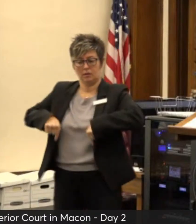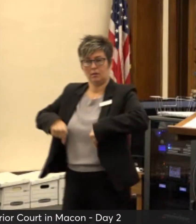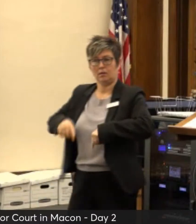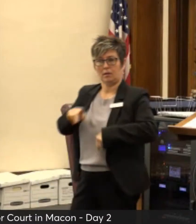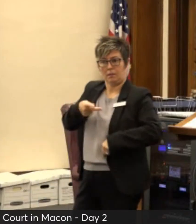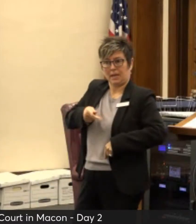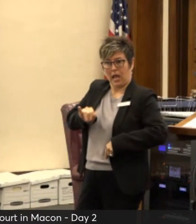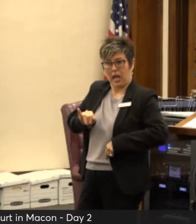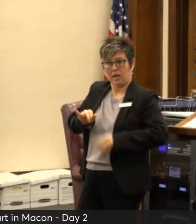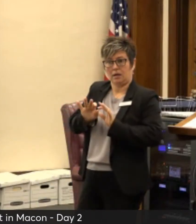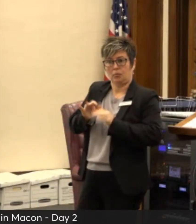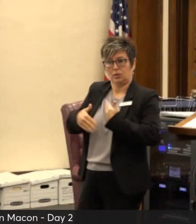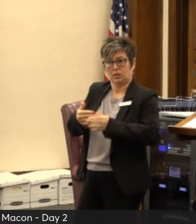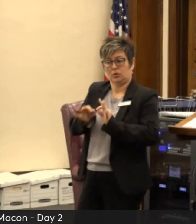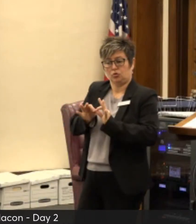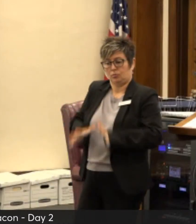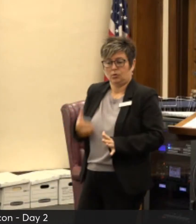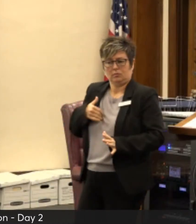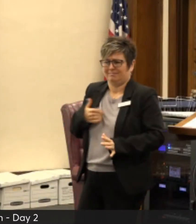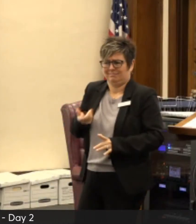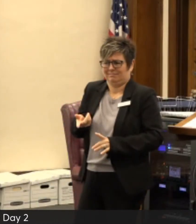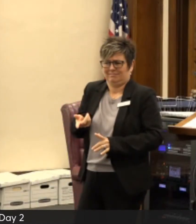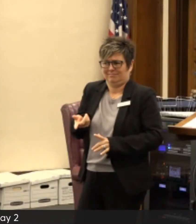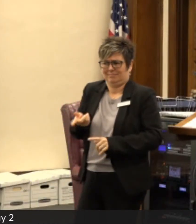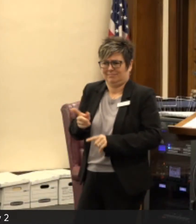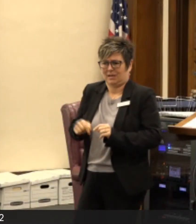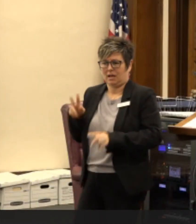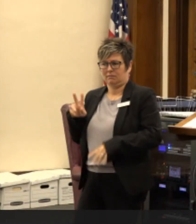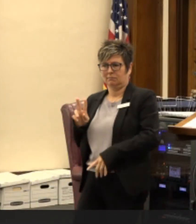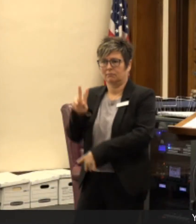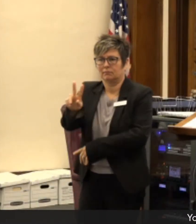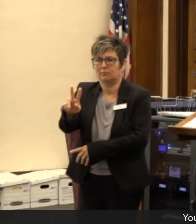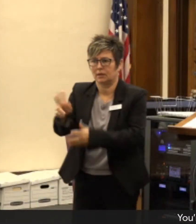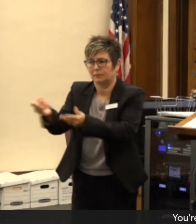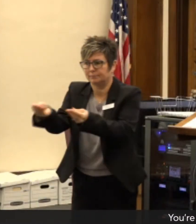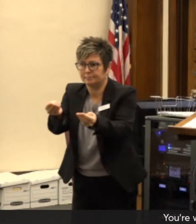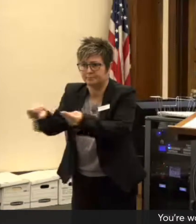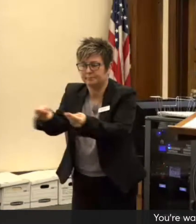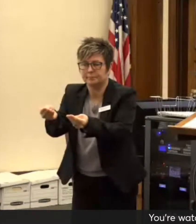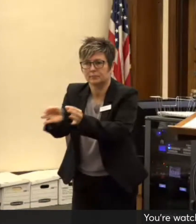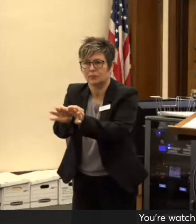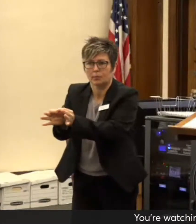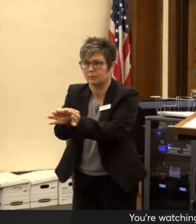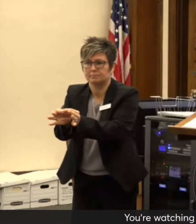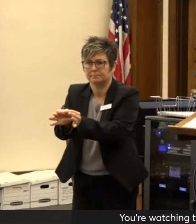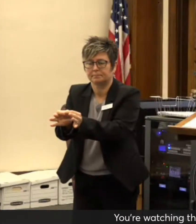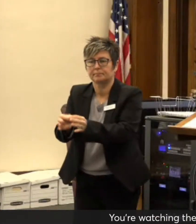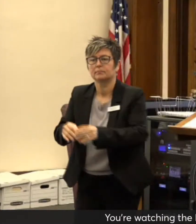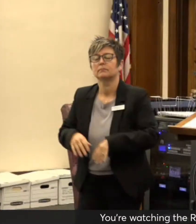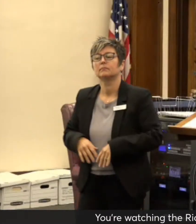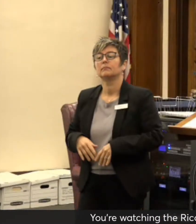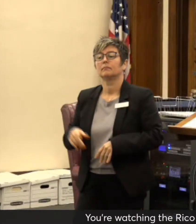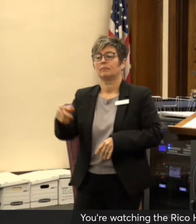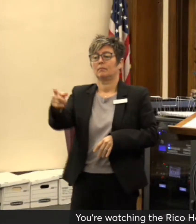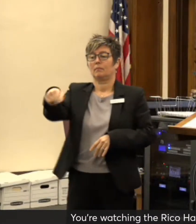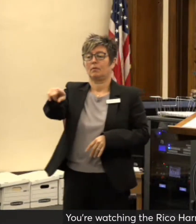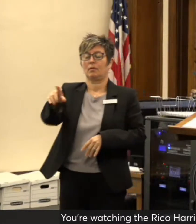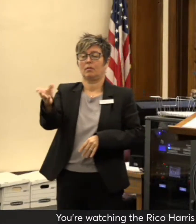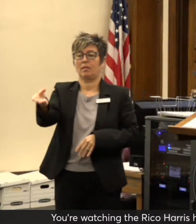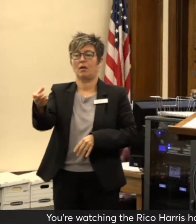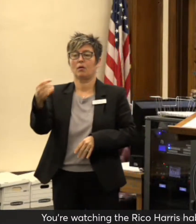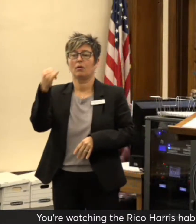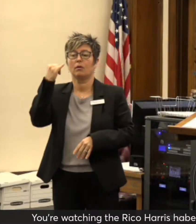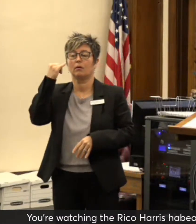interpreters are able to walk over and do during the trial. And also, they're typically there for any sort of break or